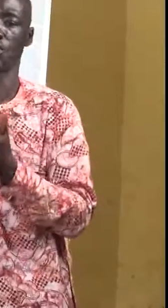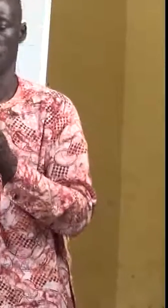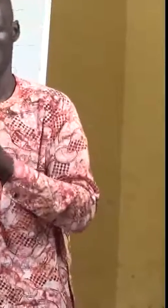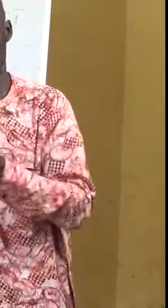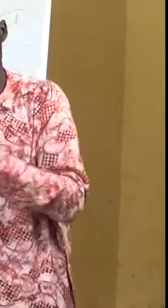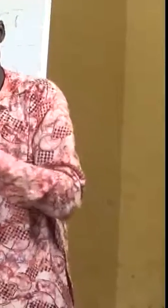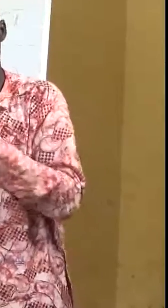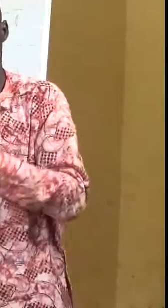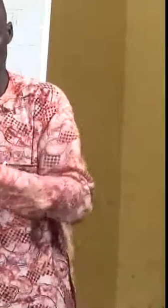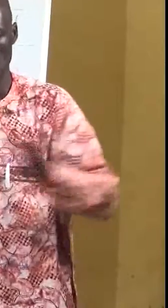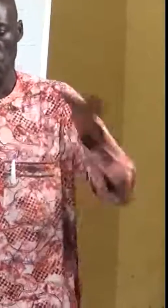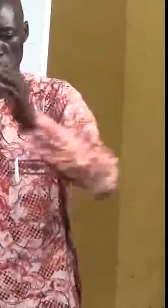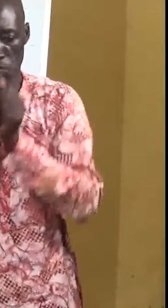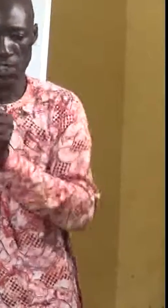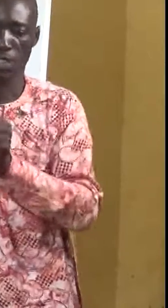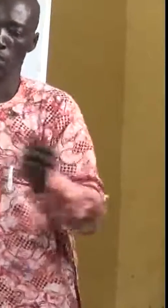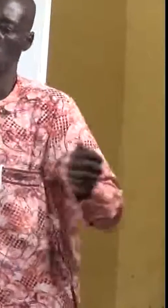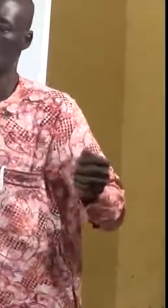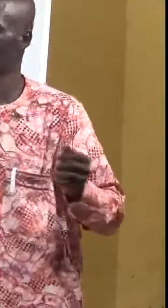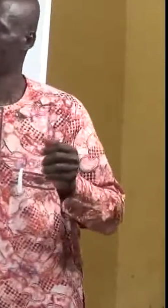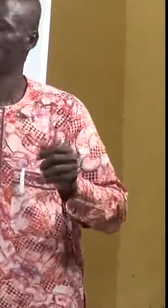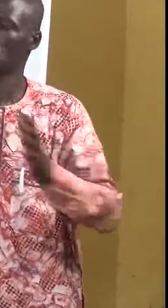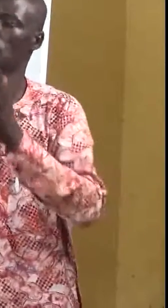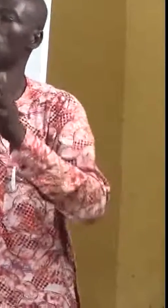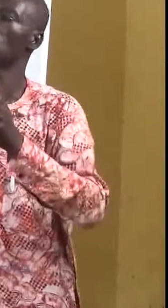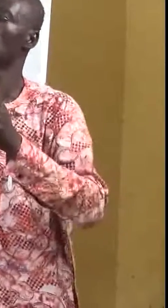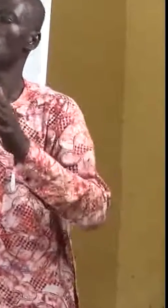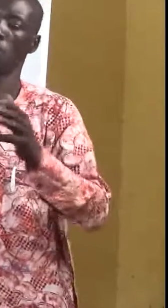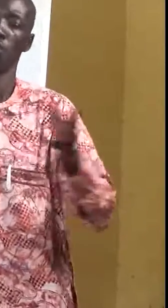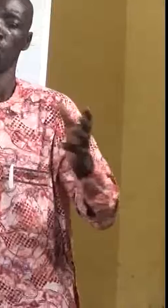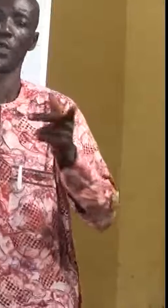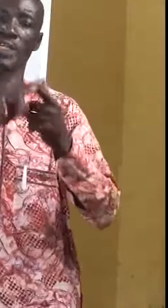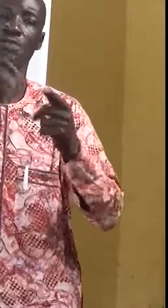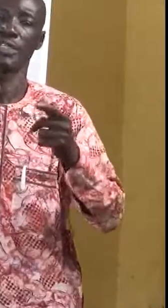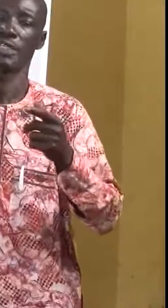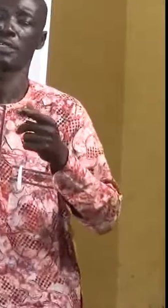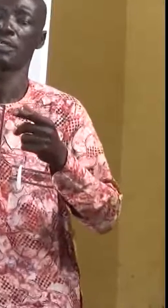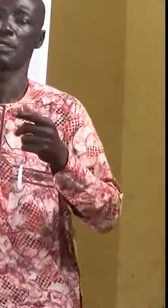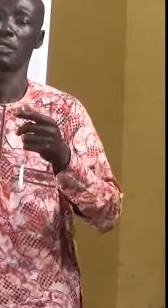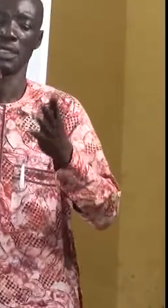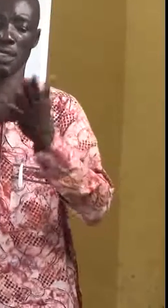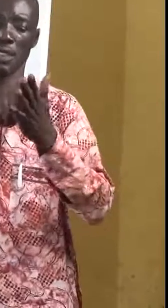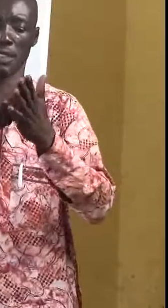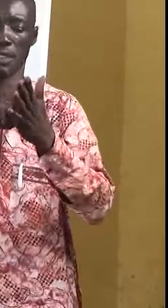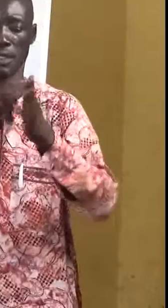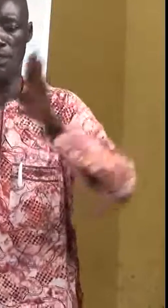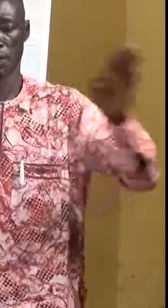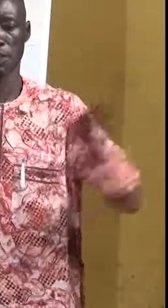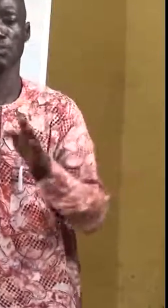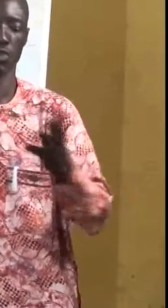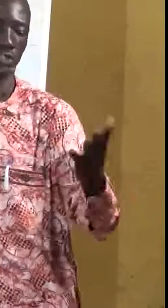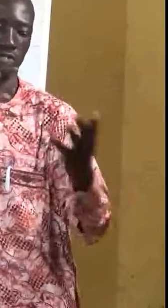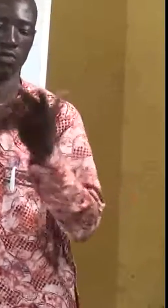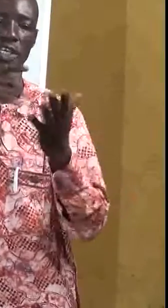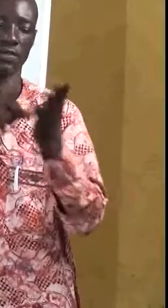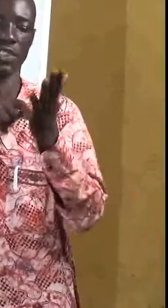distribution circuit of an electrical power source via a wall socket. There should be a